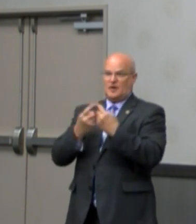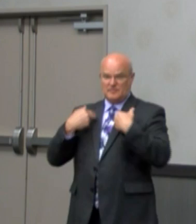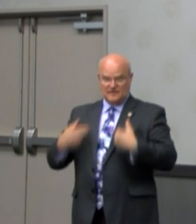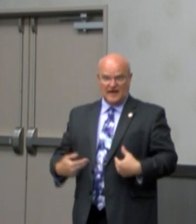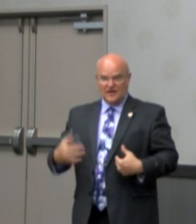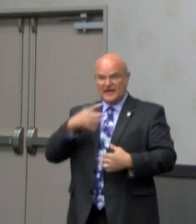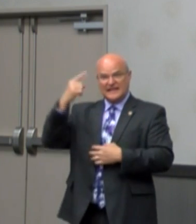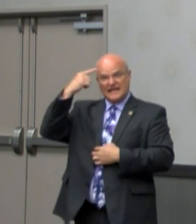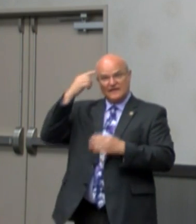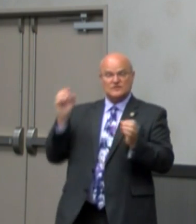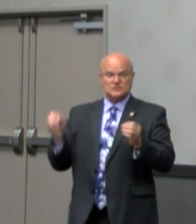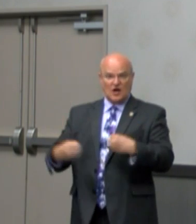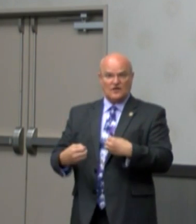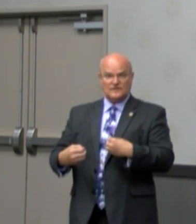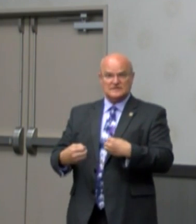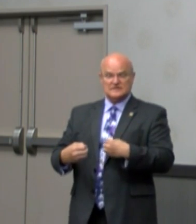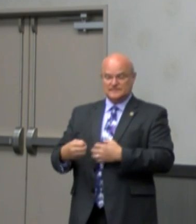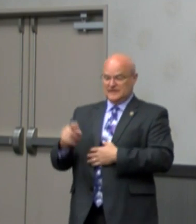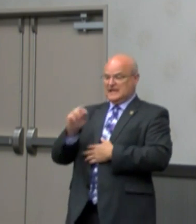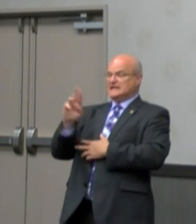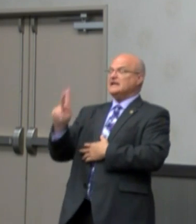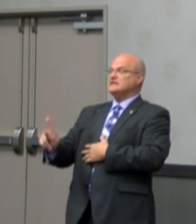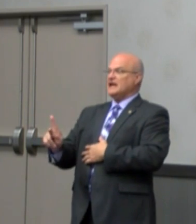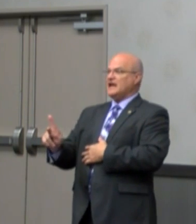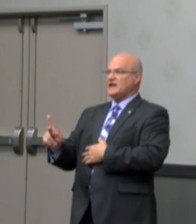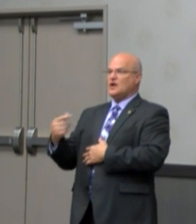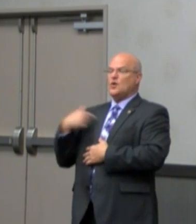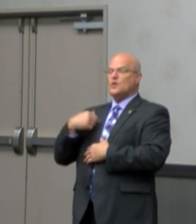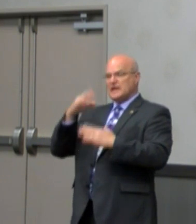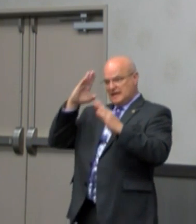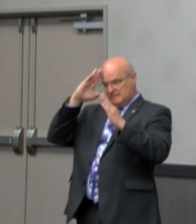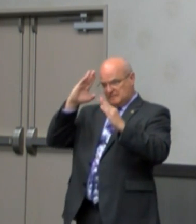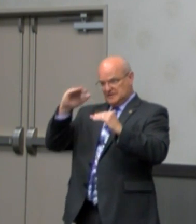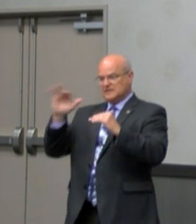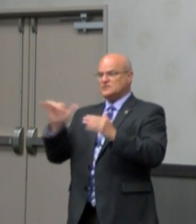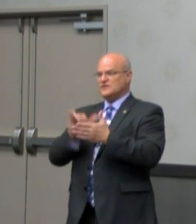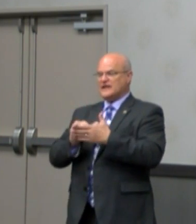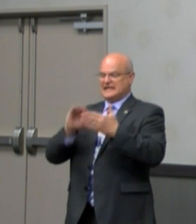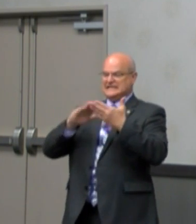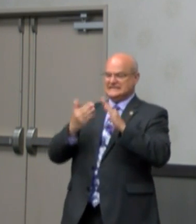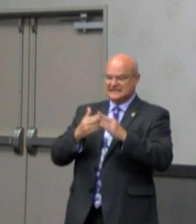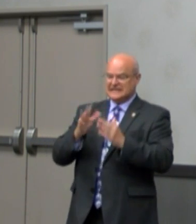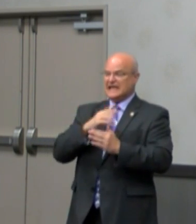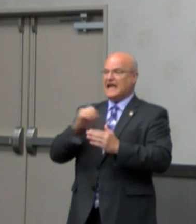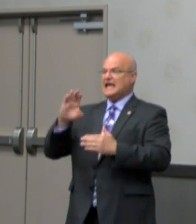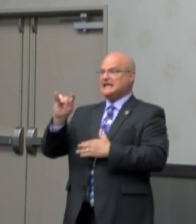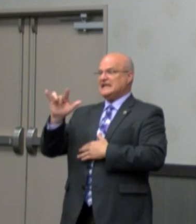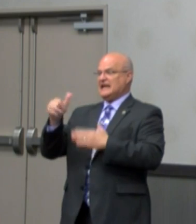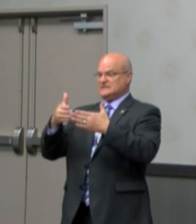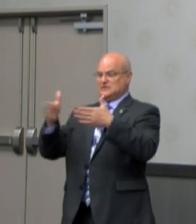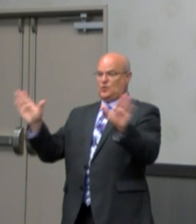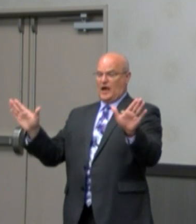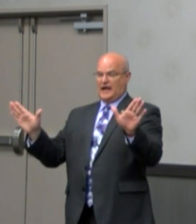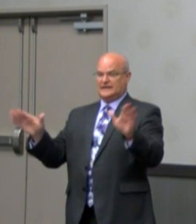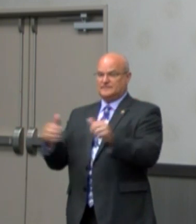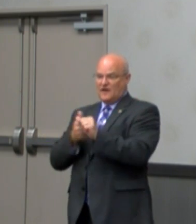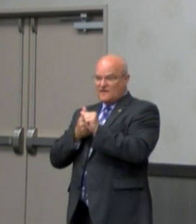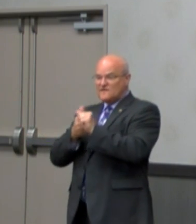of Health and the governor's office. In Texarkana, we intend to do that, both city and county-wide, and following